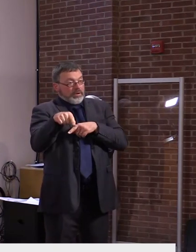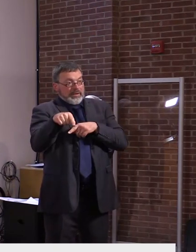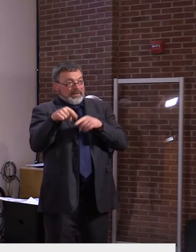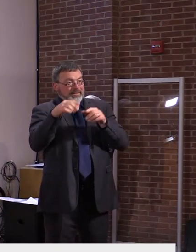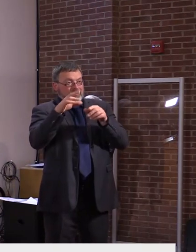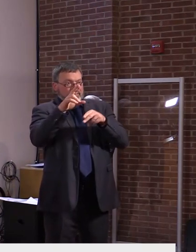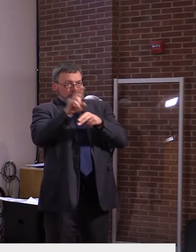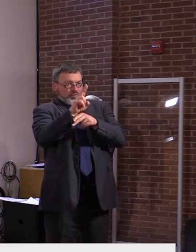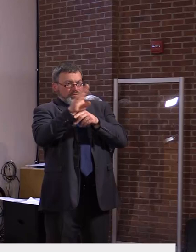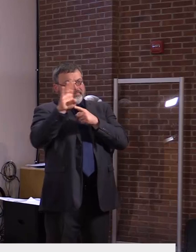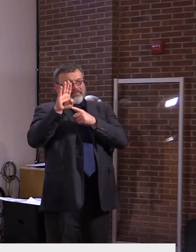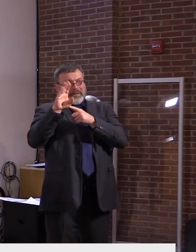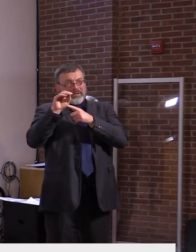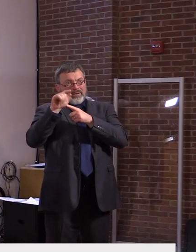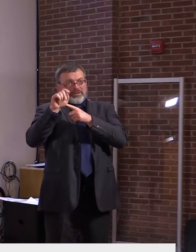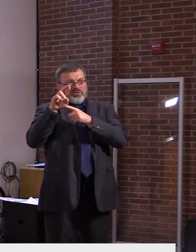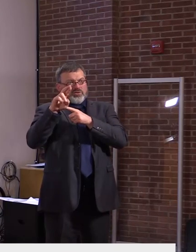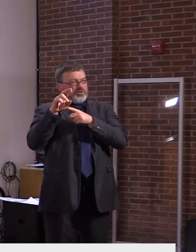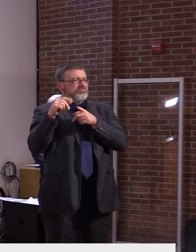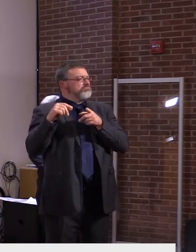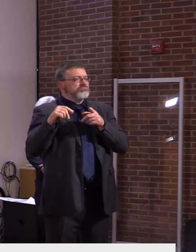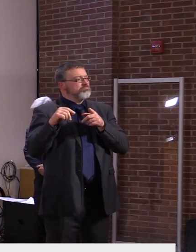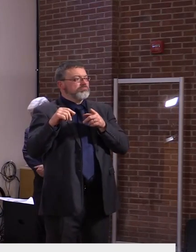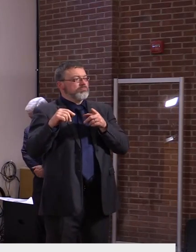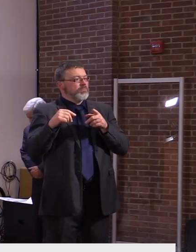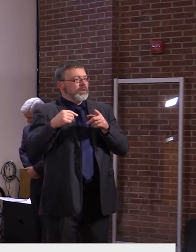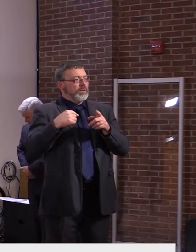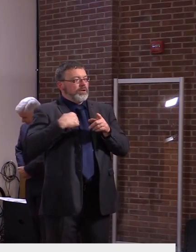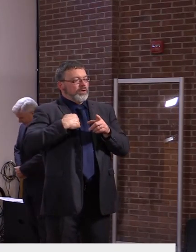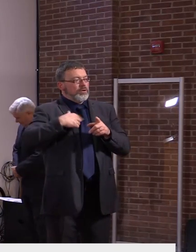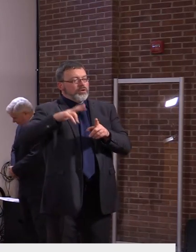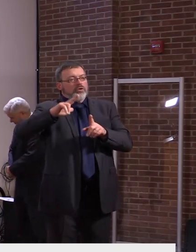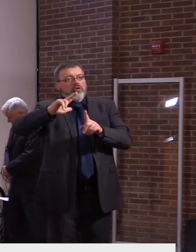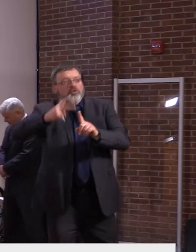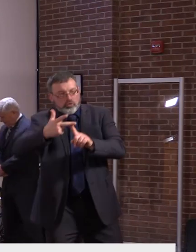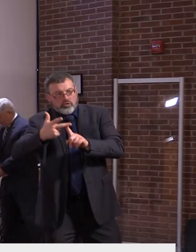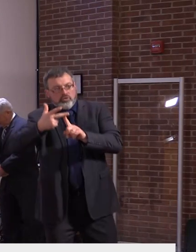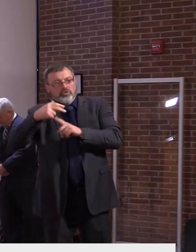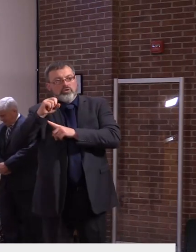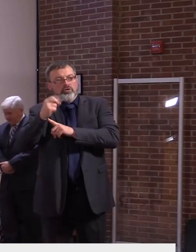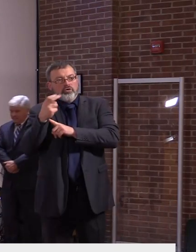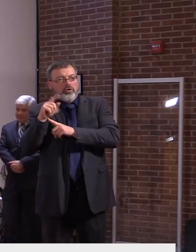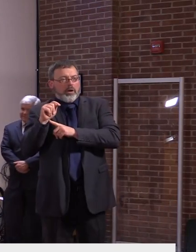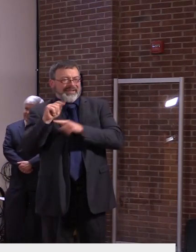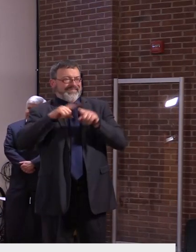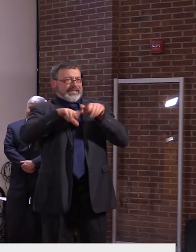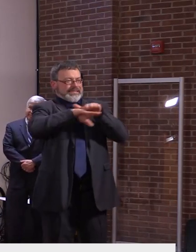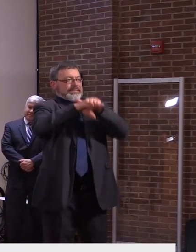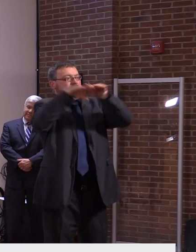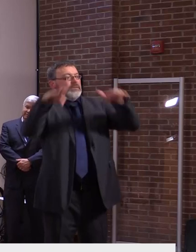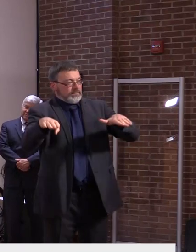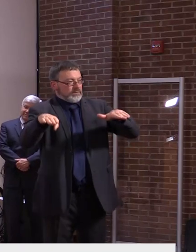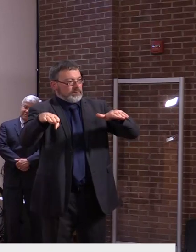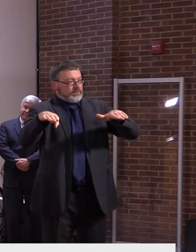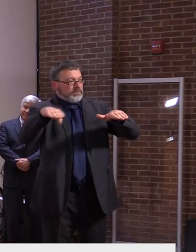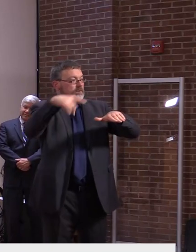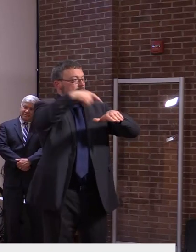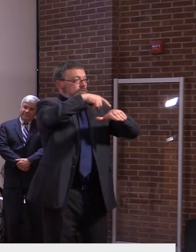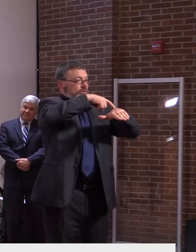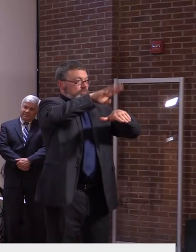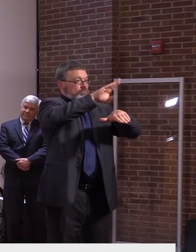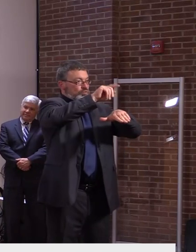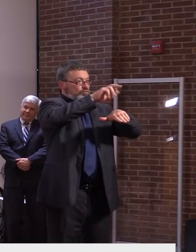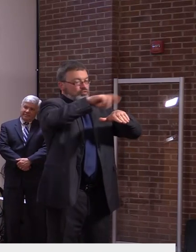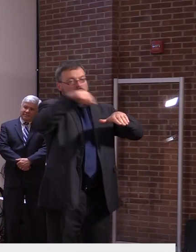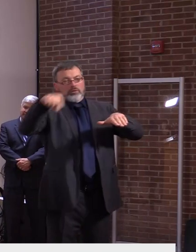are considered third shots in people who'd already had the first two parts of their primary series.